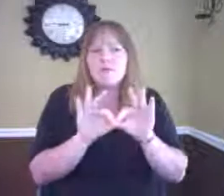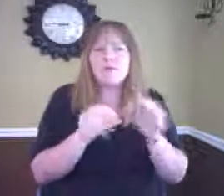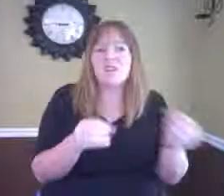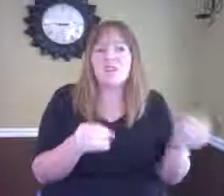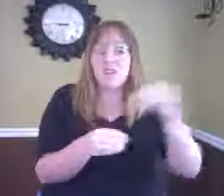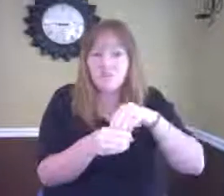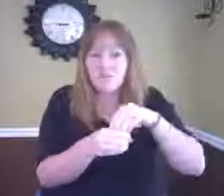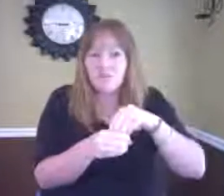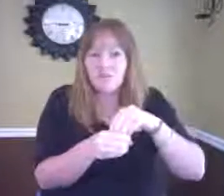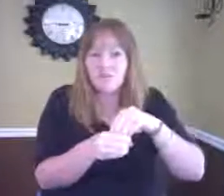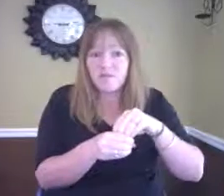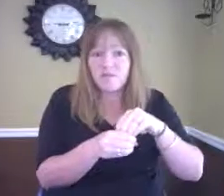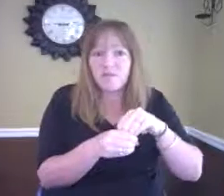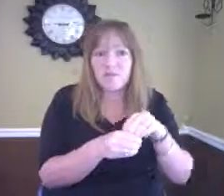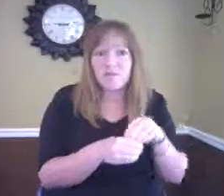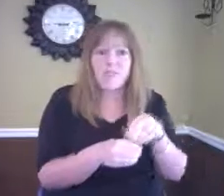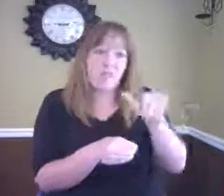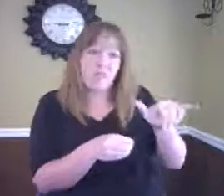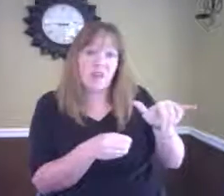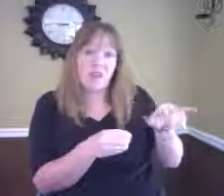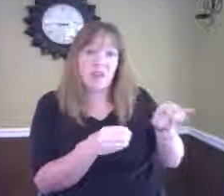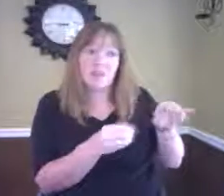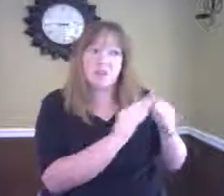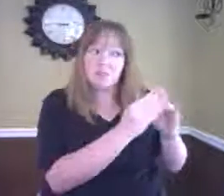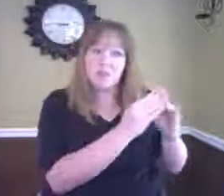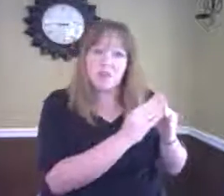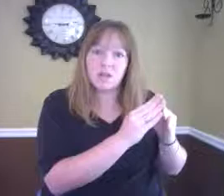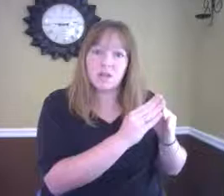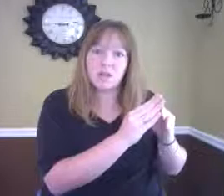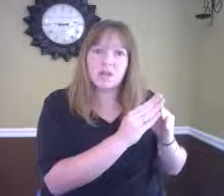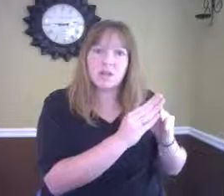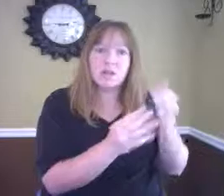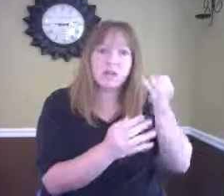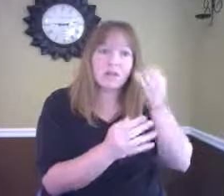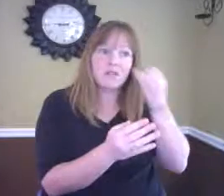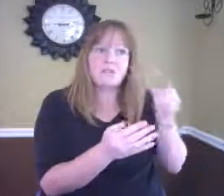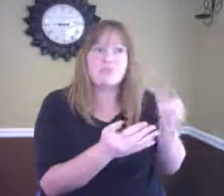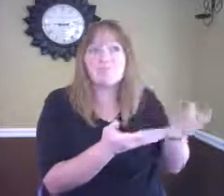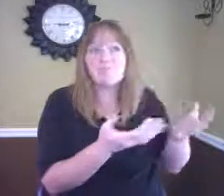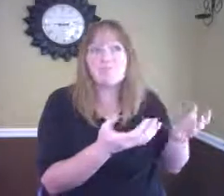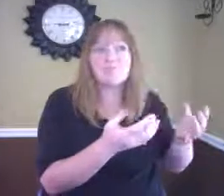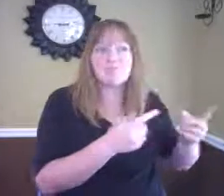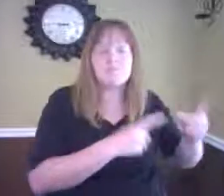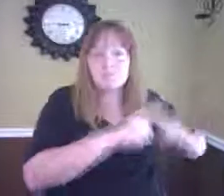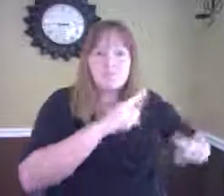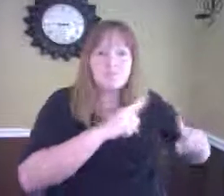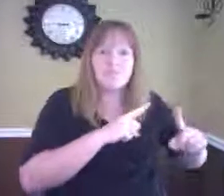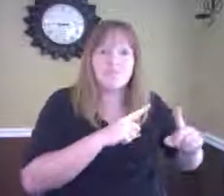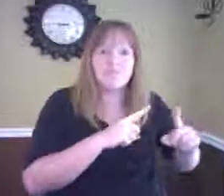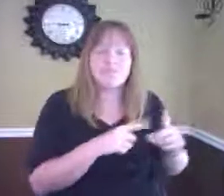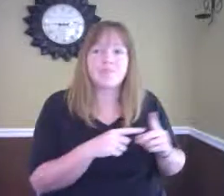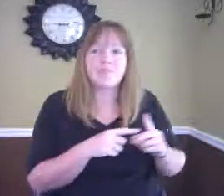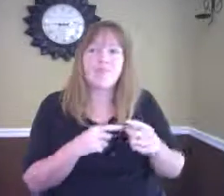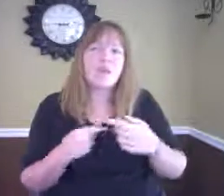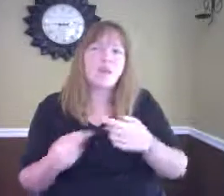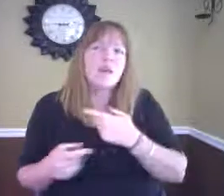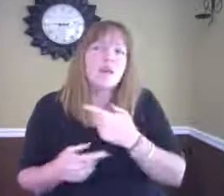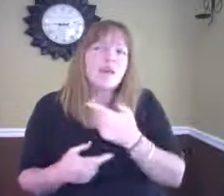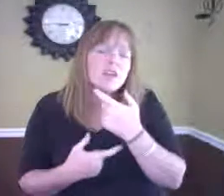who use sign language. One of the most interesting things I first discovered was about sign